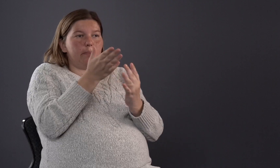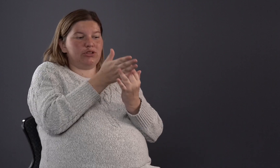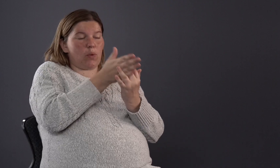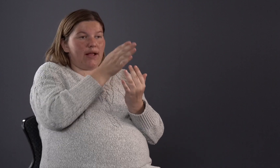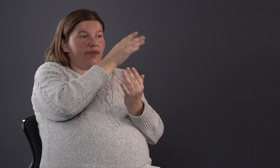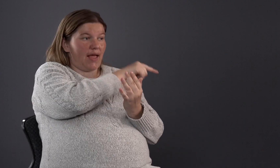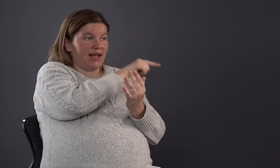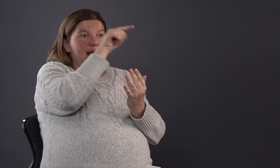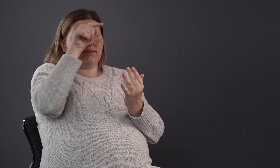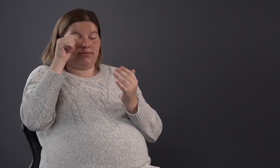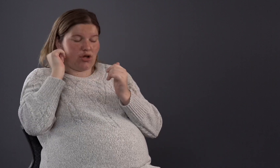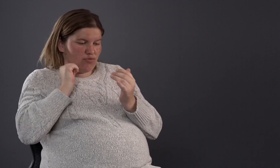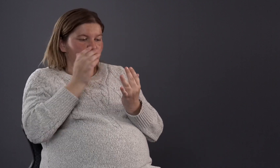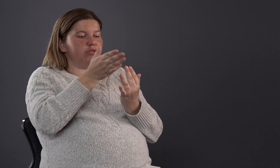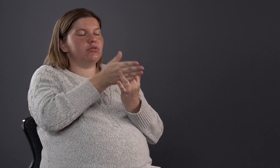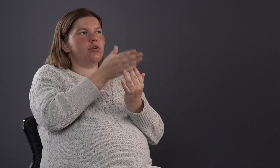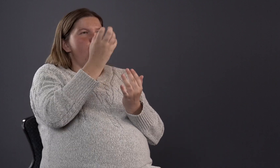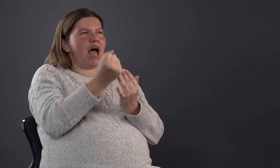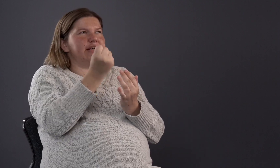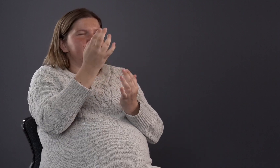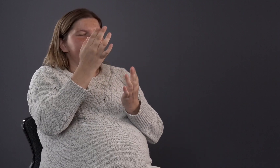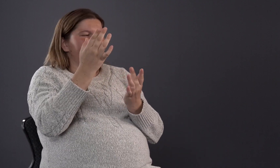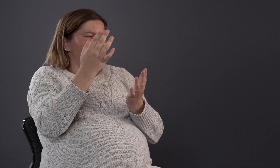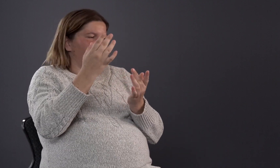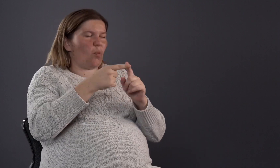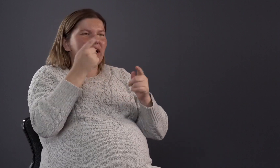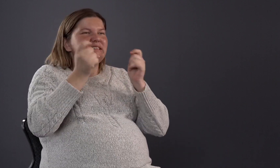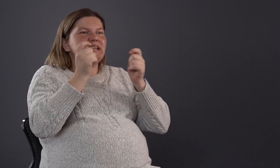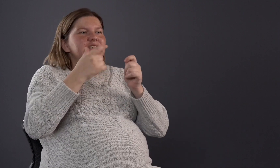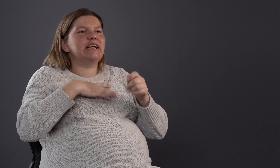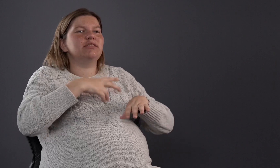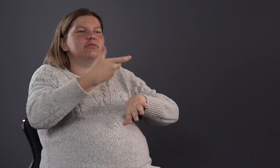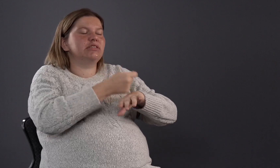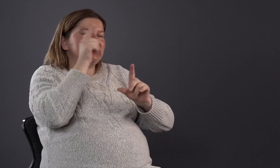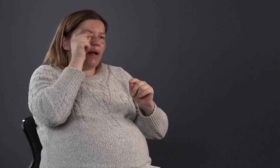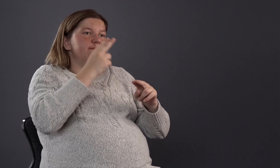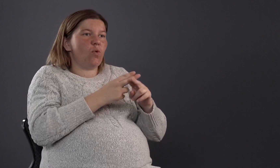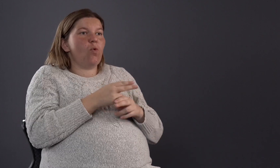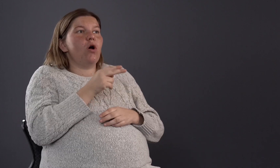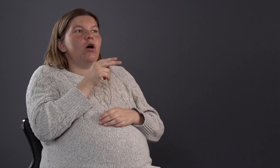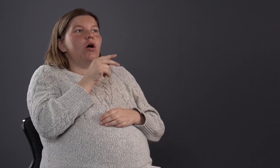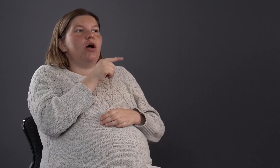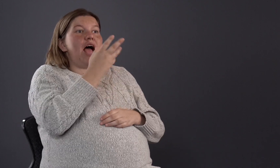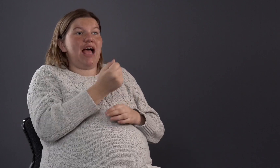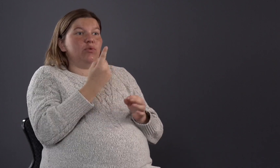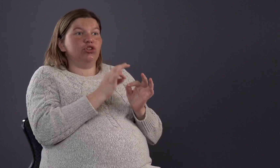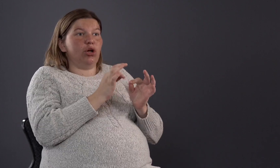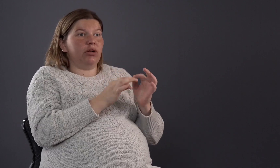There was another time after that I needed to have a general anaesthetic for some tests that I was having done. Well, this time there